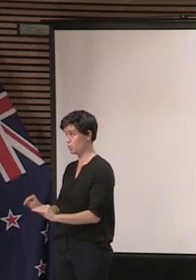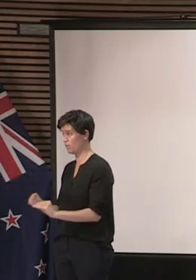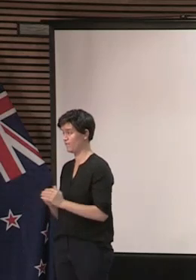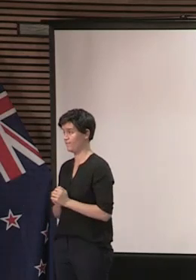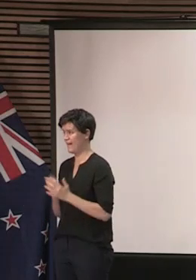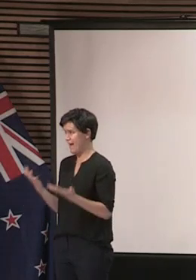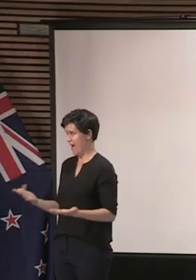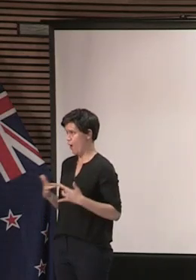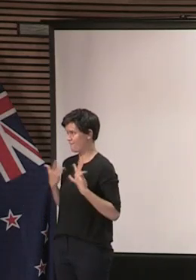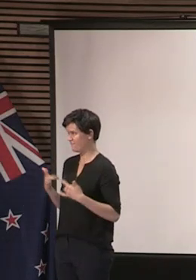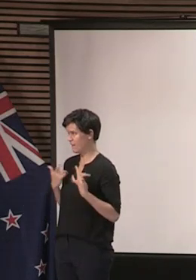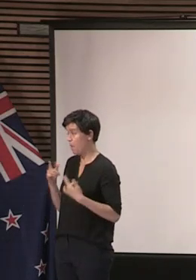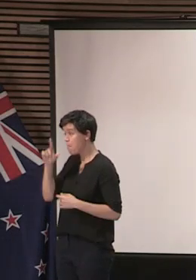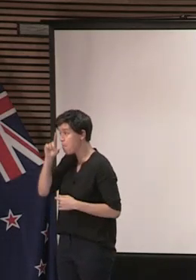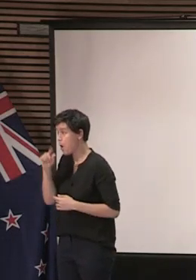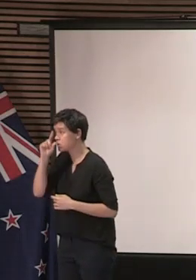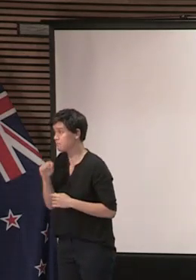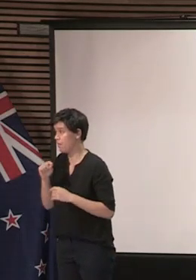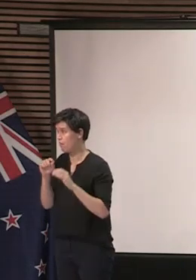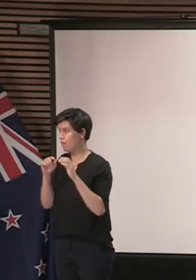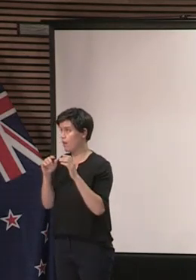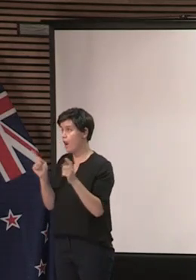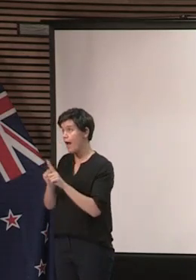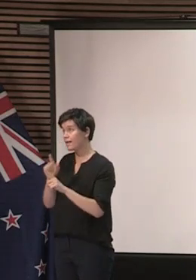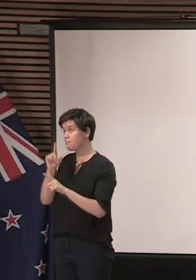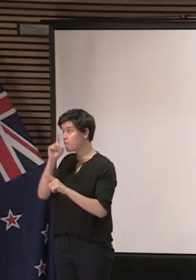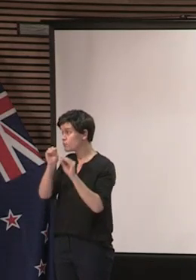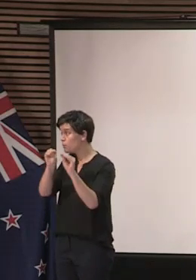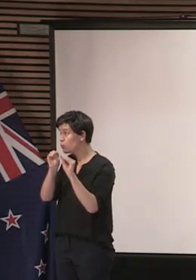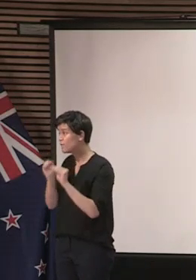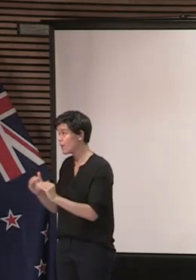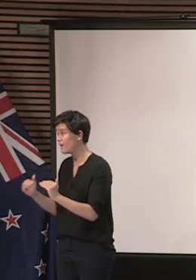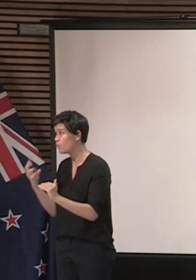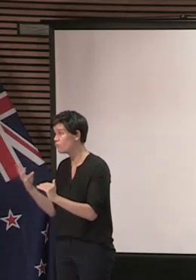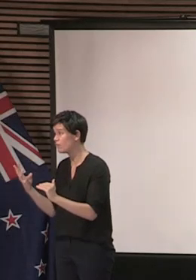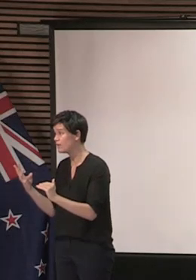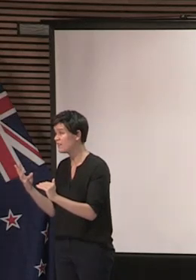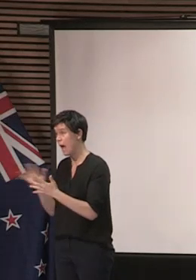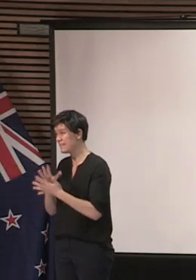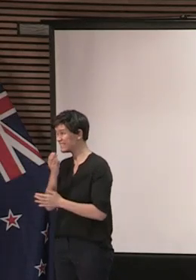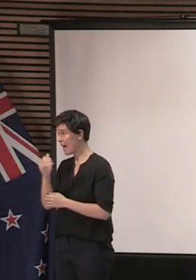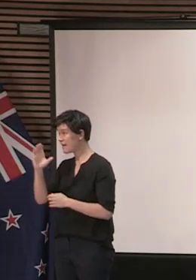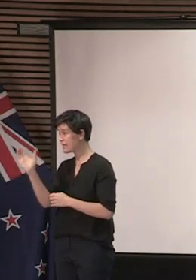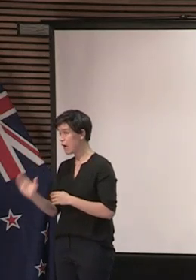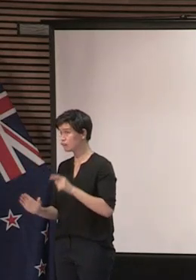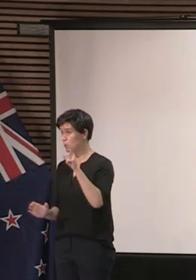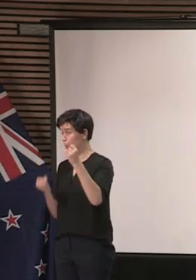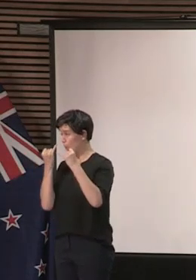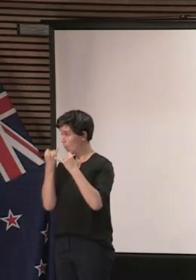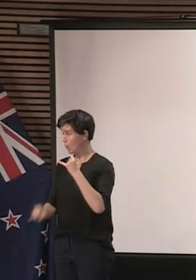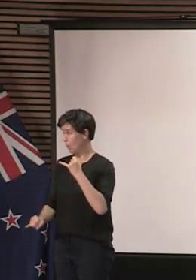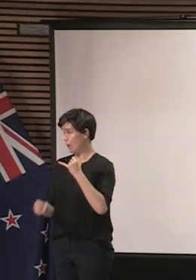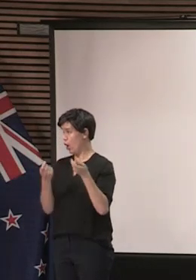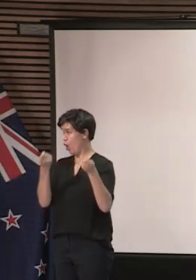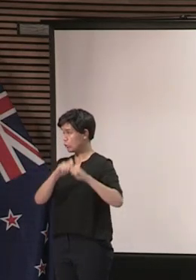of level 4 lockdown? Many countries around the world couldn't even fathom that at the point they're at. I think that's